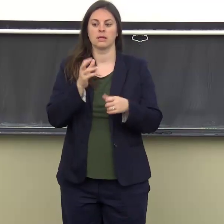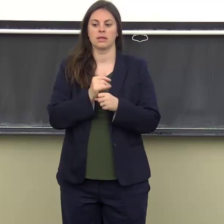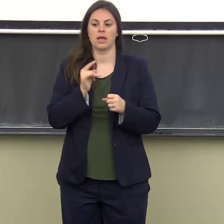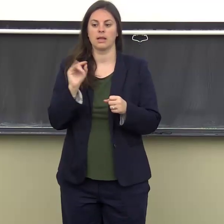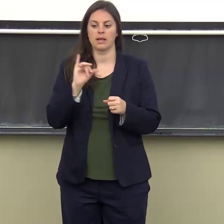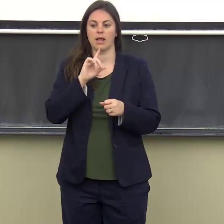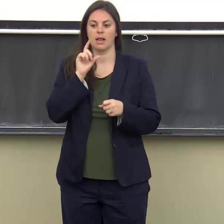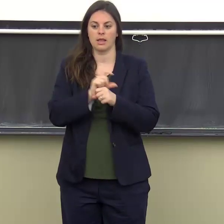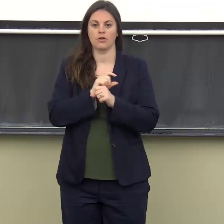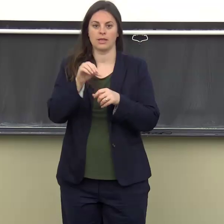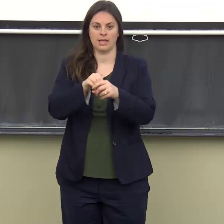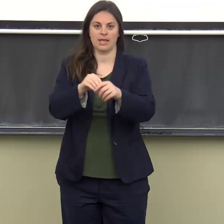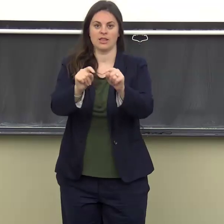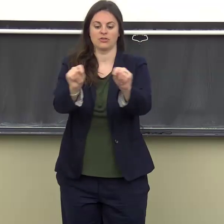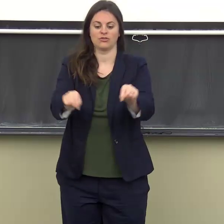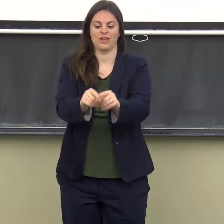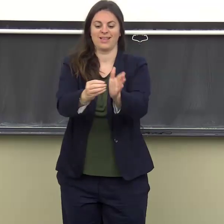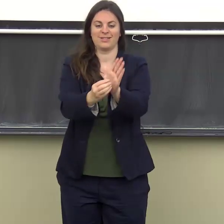like literally in the transcript.